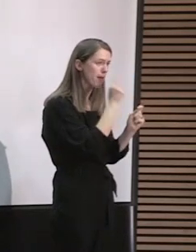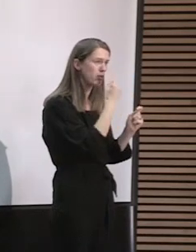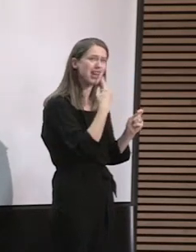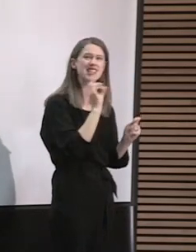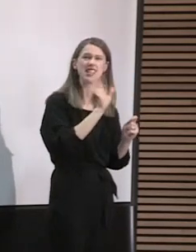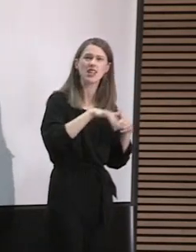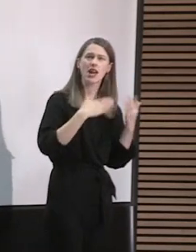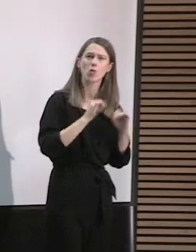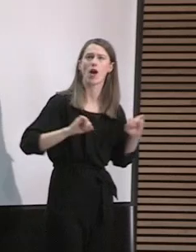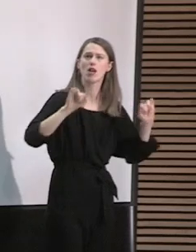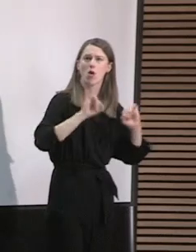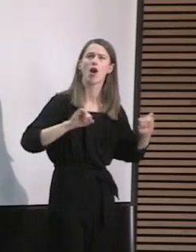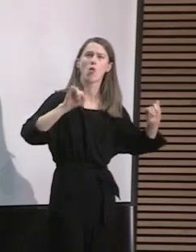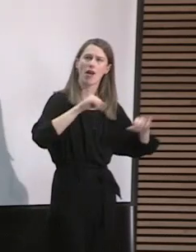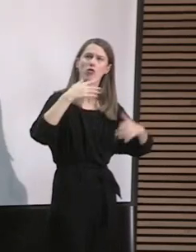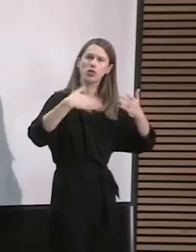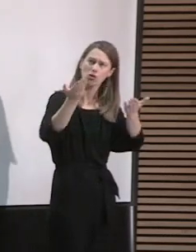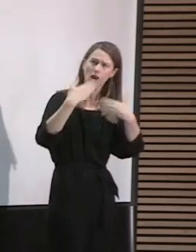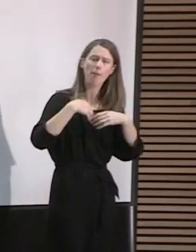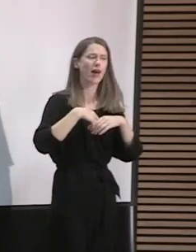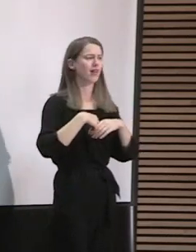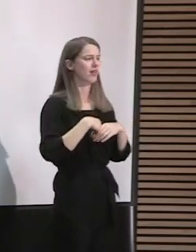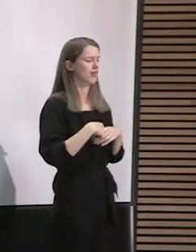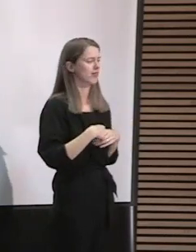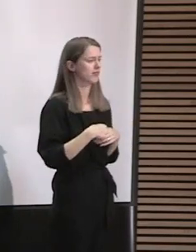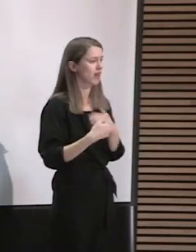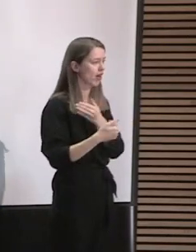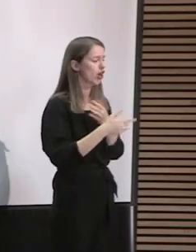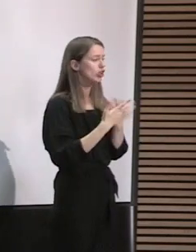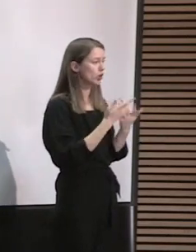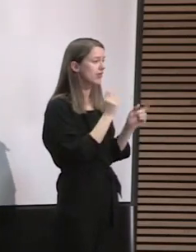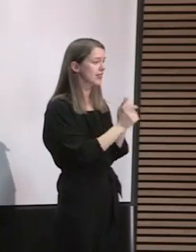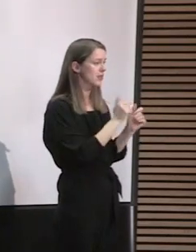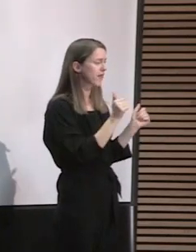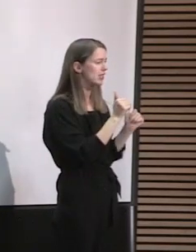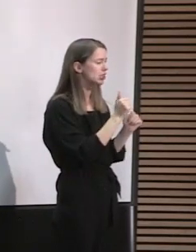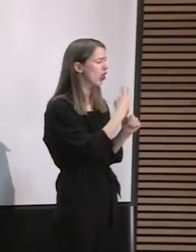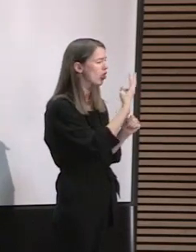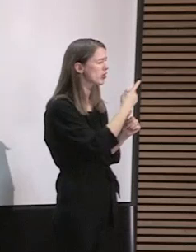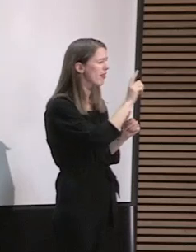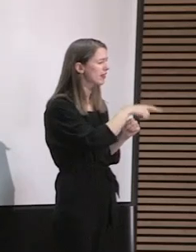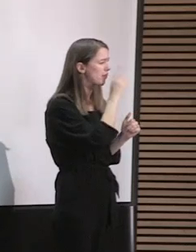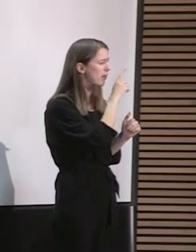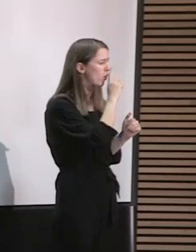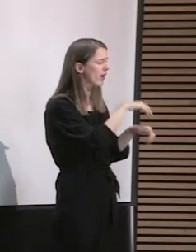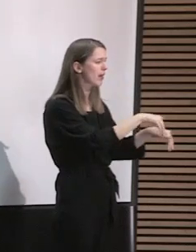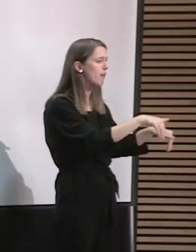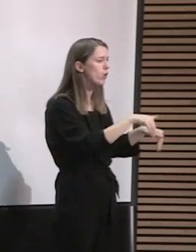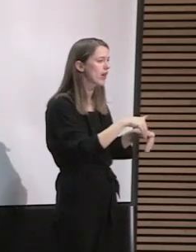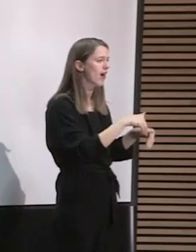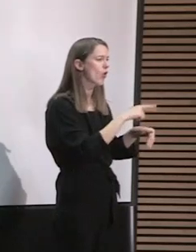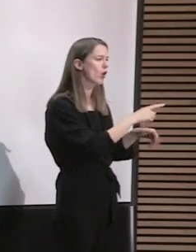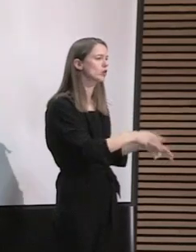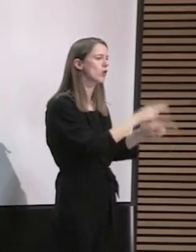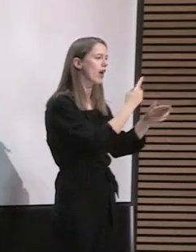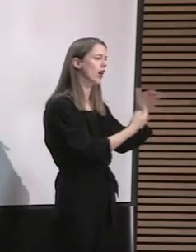still haven't returned, the test result hasn't been returned to them. So the testing has been done. So around 13,000 people at the border or in MIQ, that's